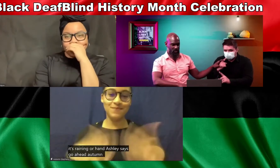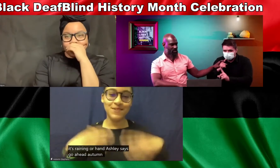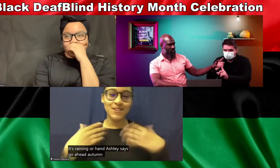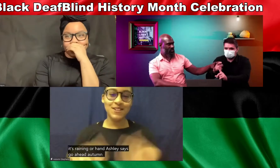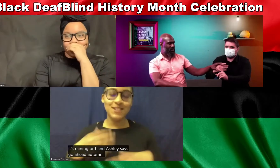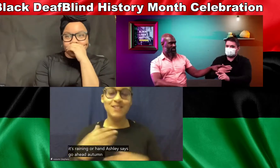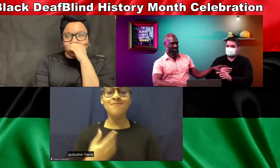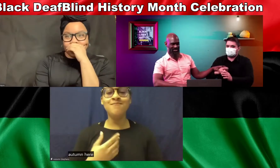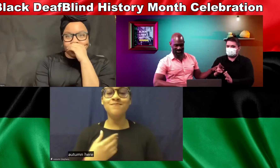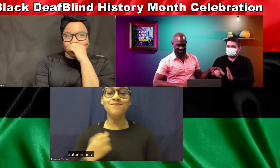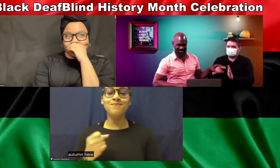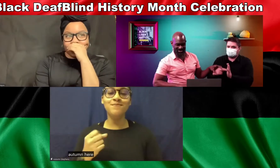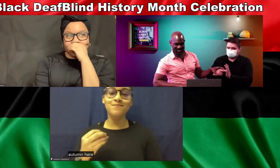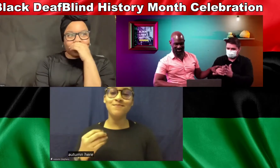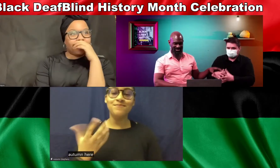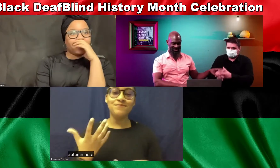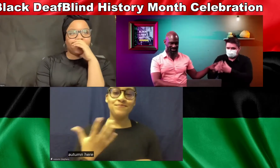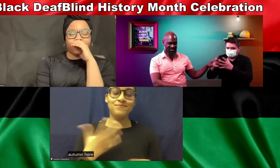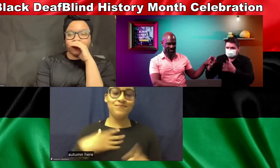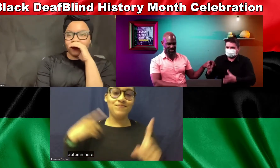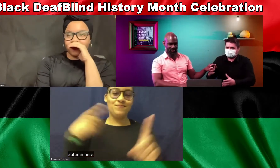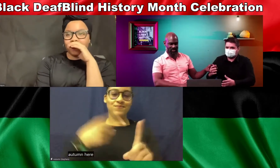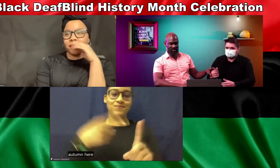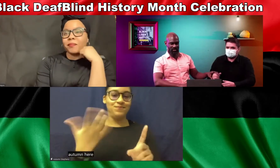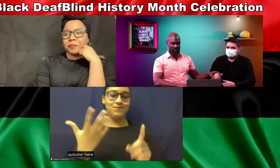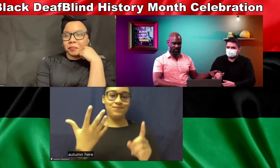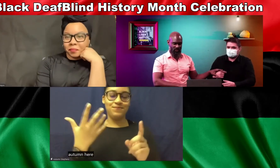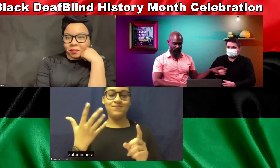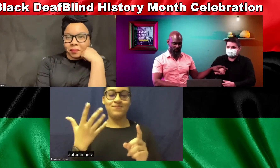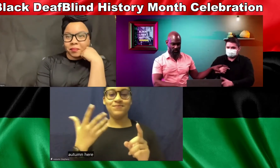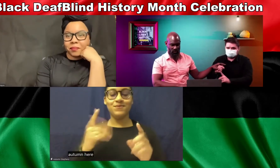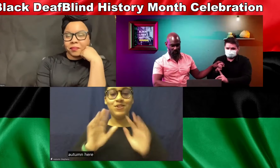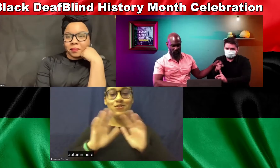Oh, I have so many goals, so many dreams.